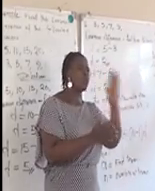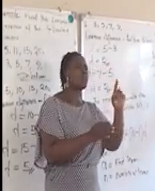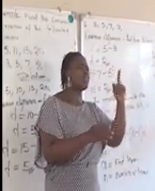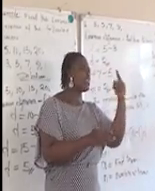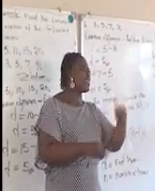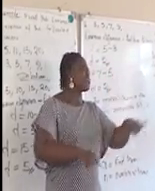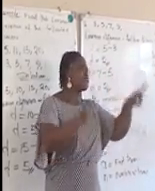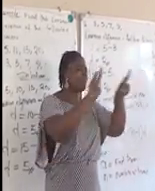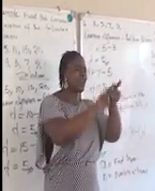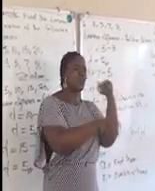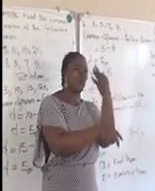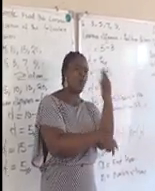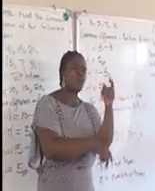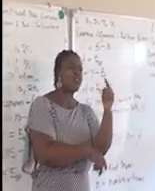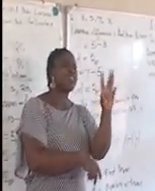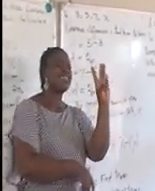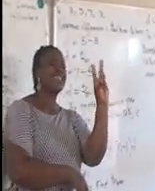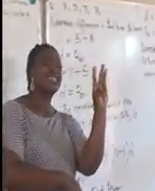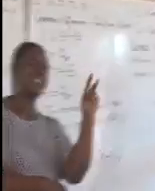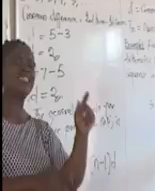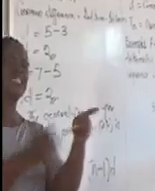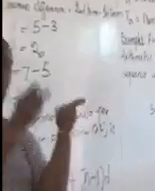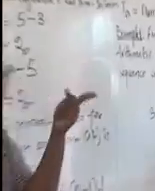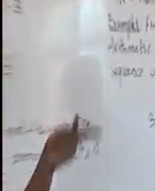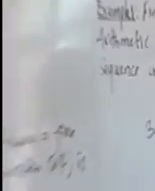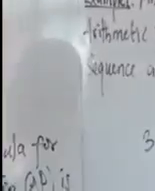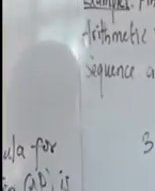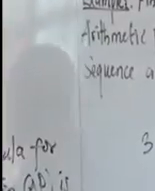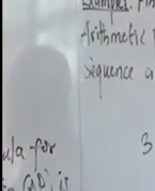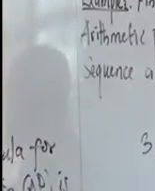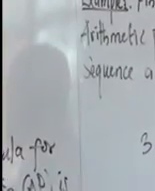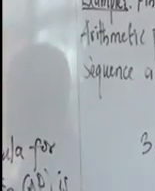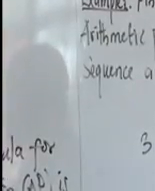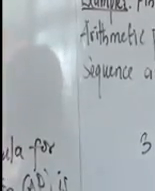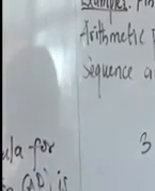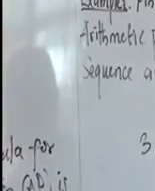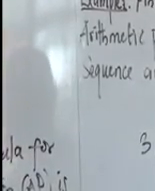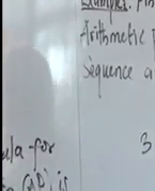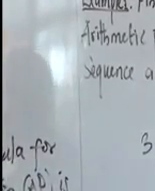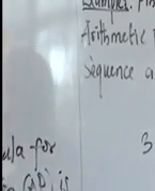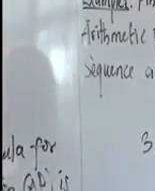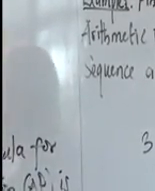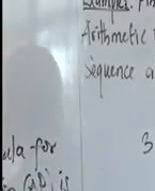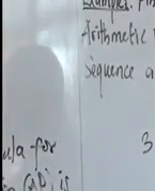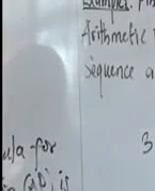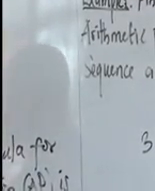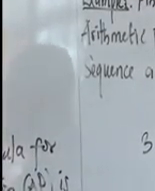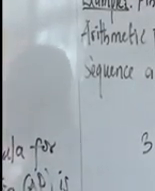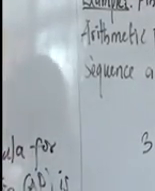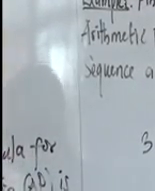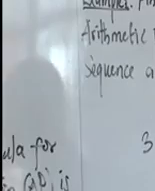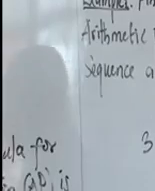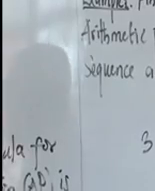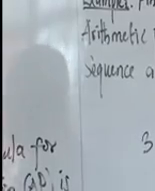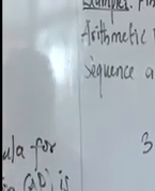the 16th position of the sequence? With the help of the formula that we have established, we can